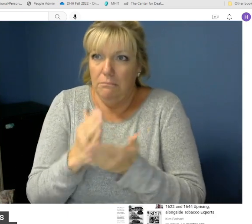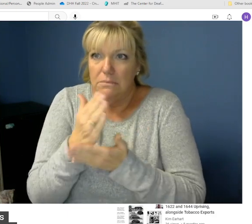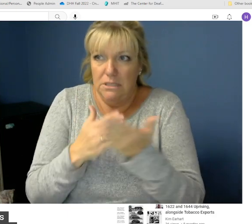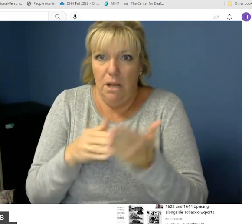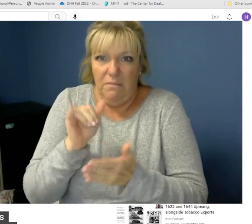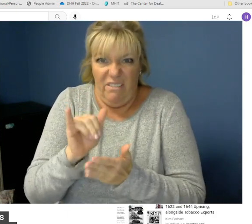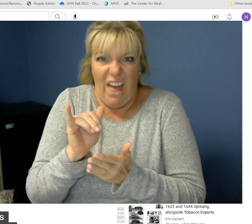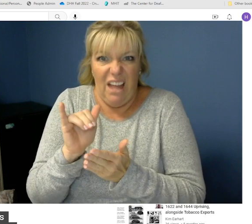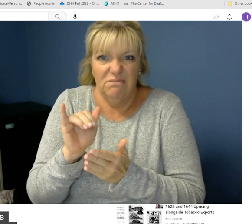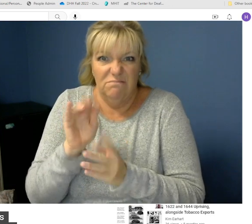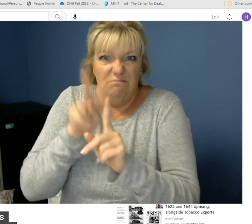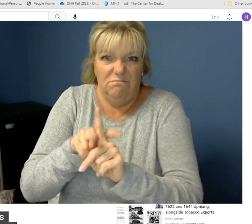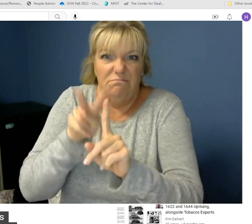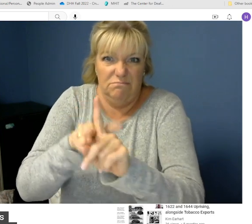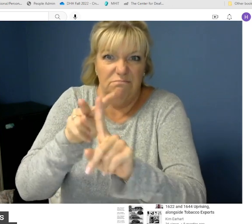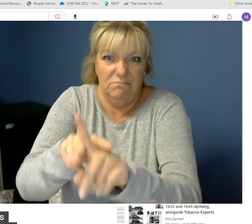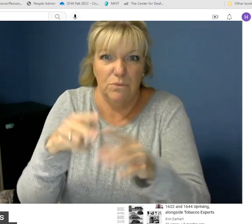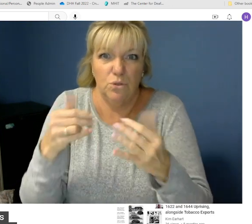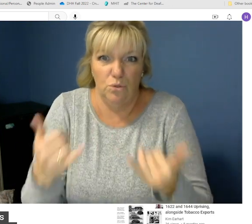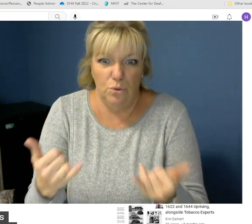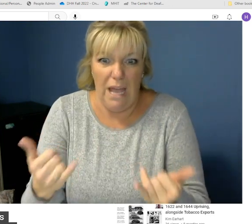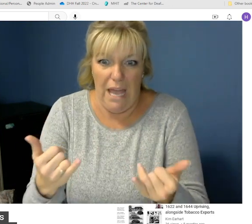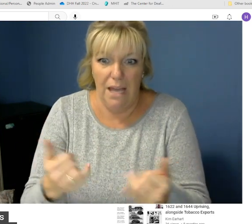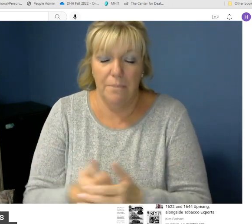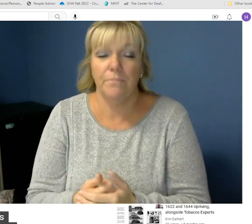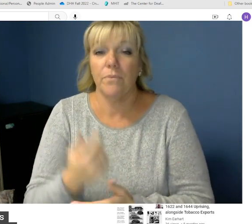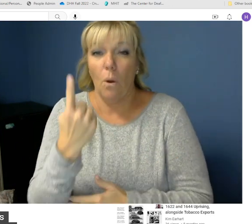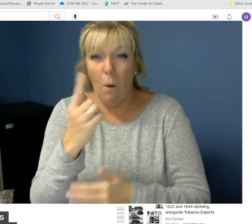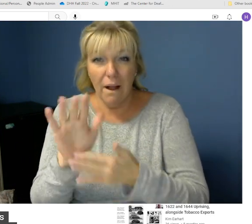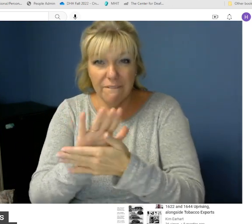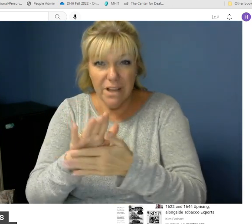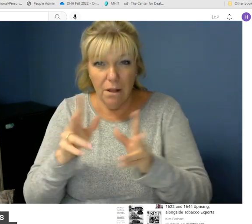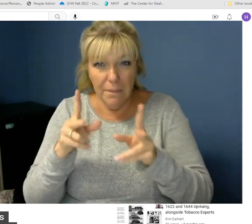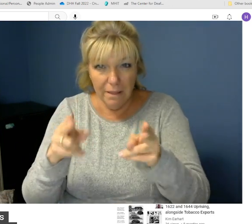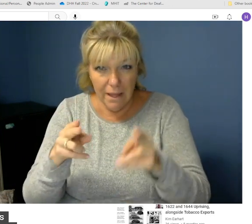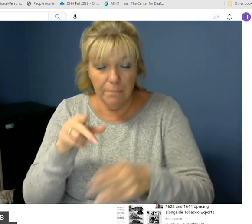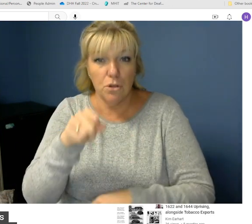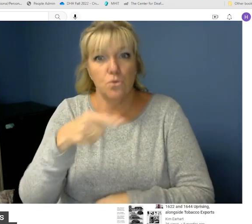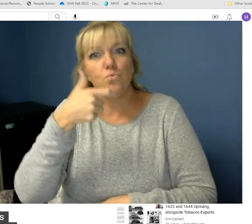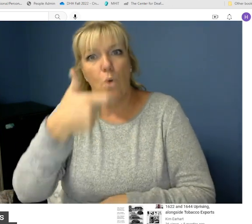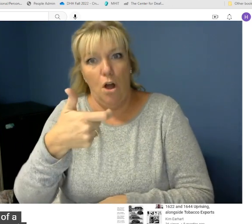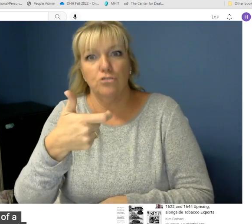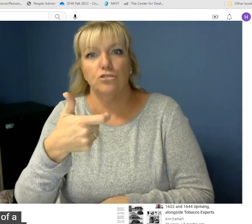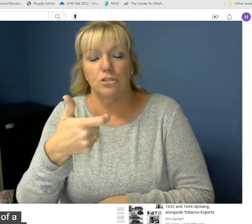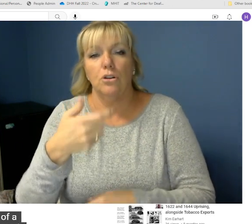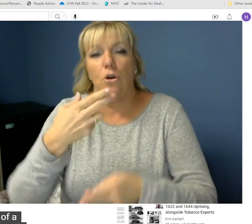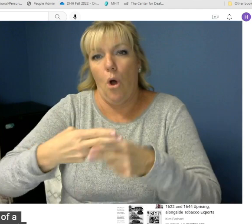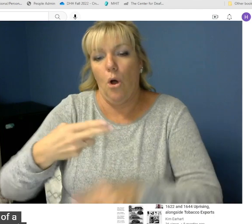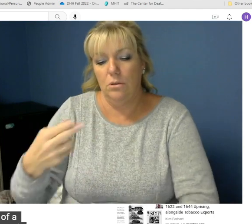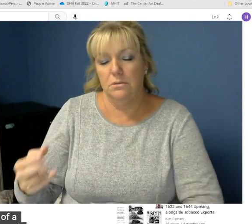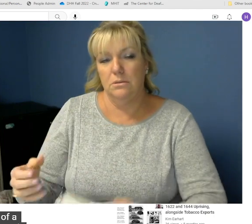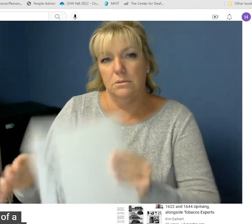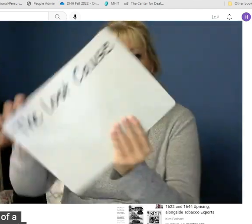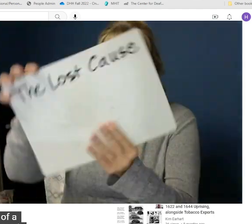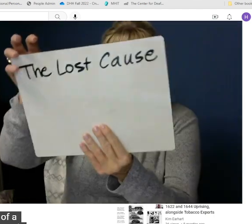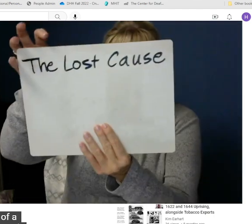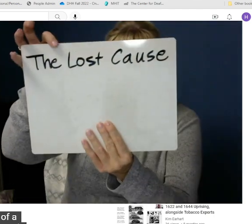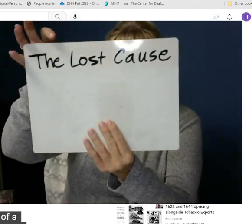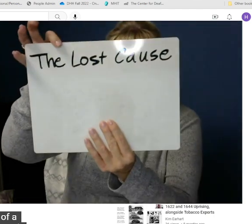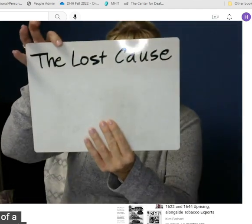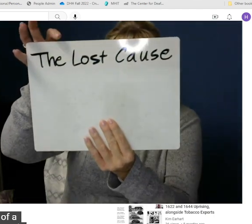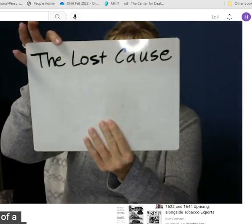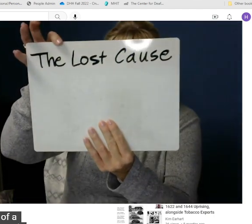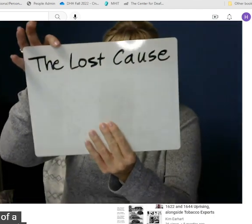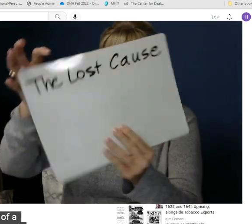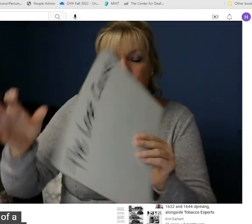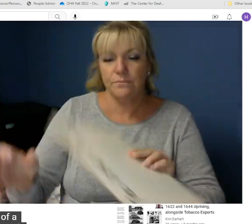reinterpreted. Particularly in this film, we'll see it, it's in the idea of the lost cause, which is evident in the film, The Birth of a